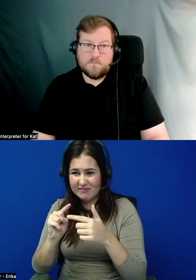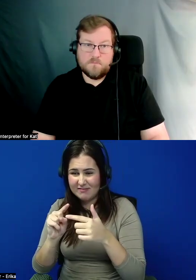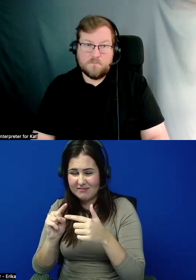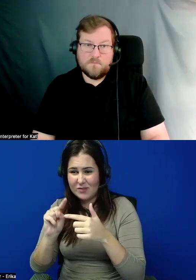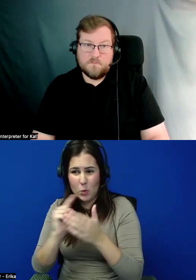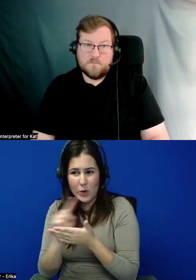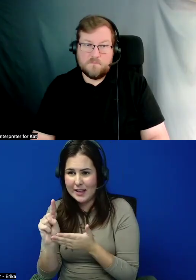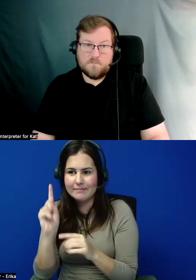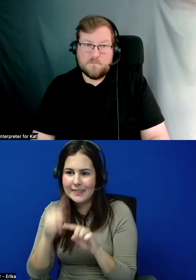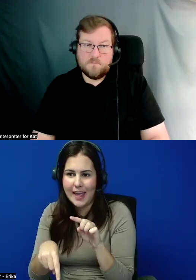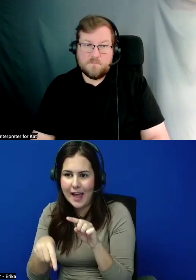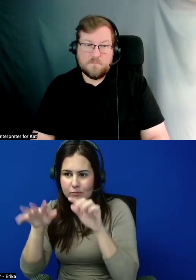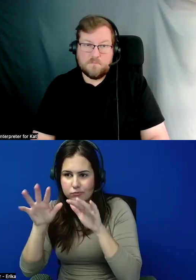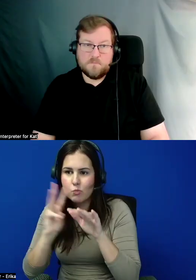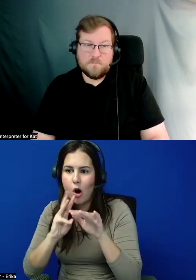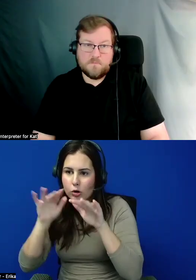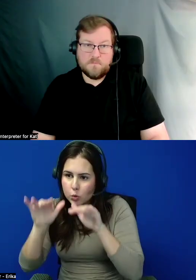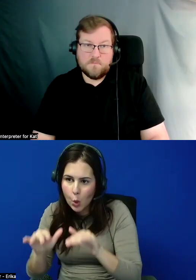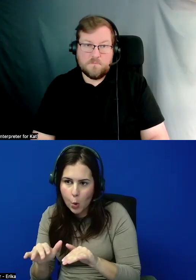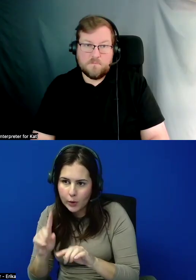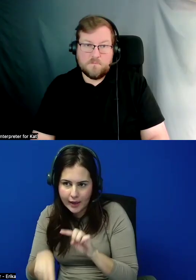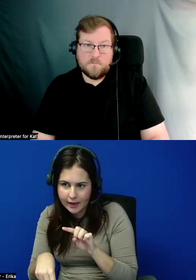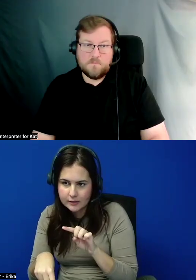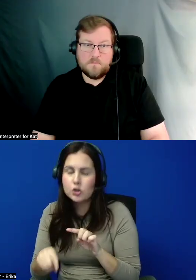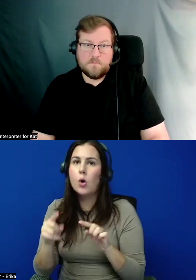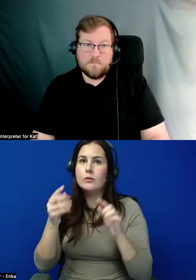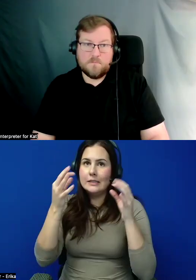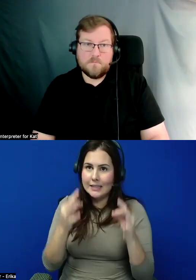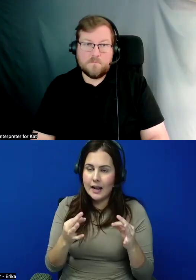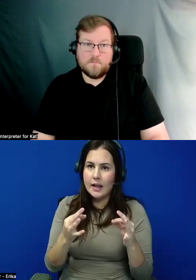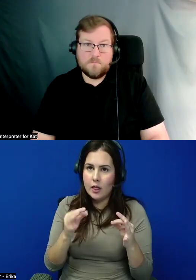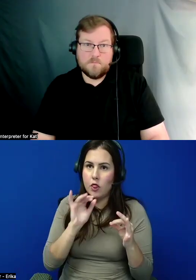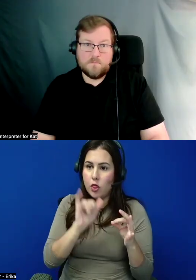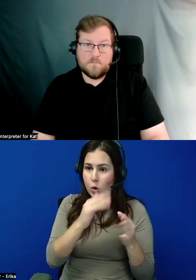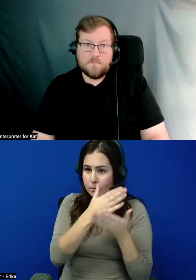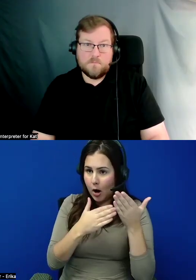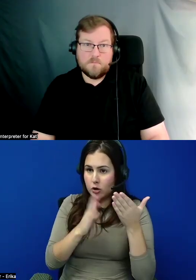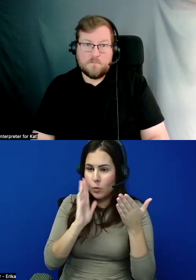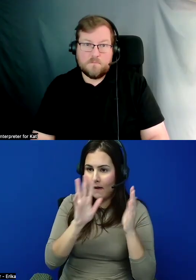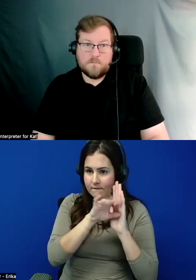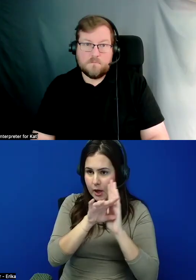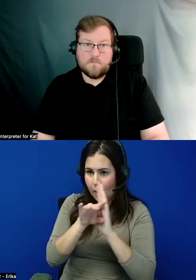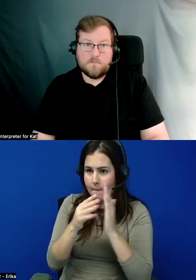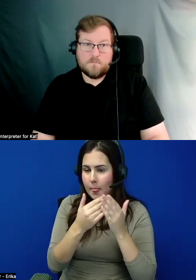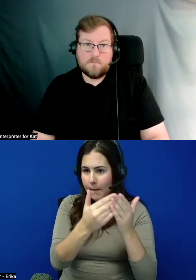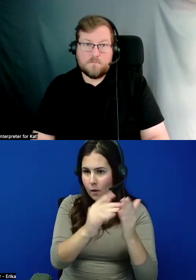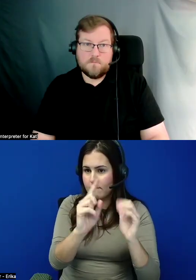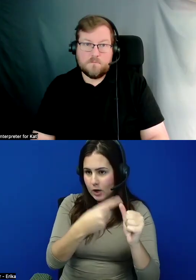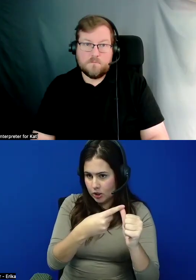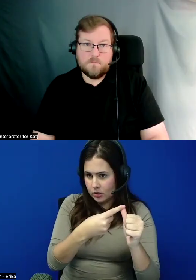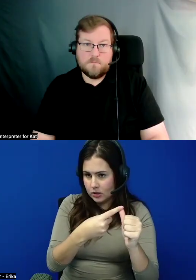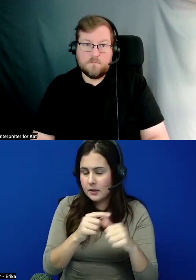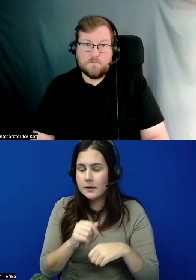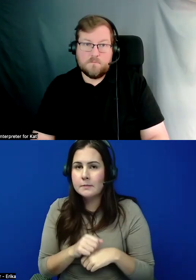scenes first. And then it was about like what's in proximity to that. So, um, it